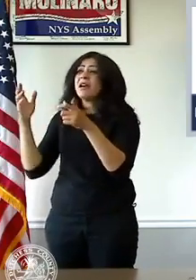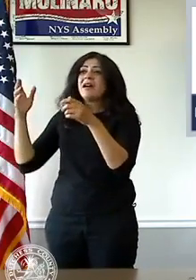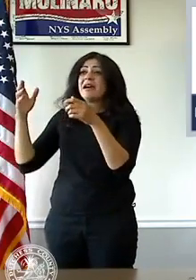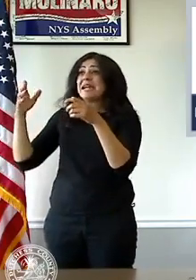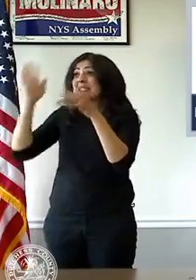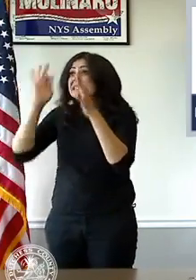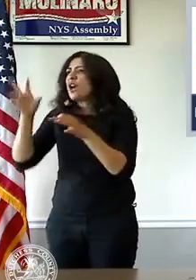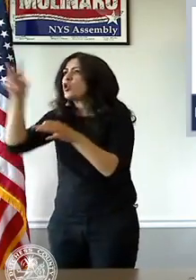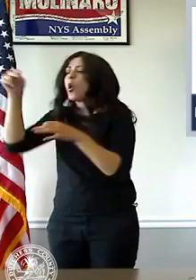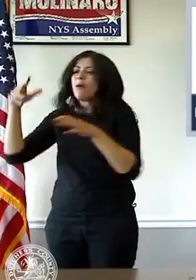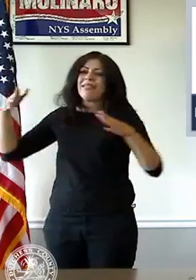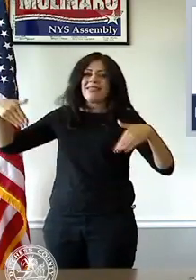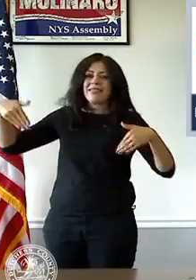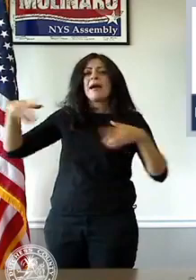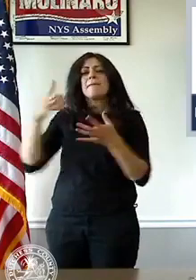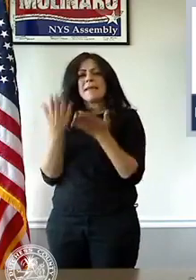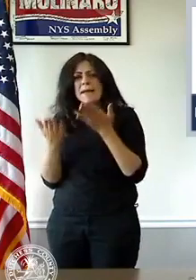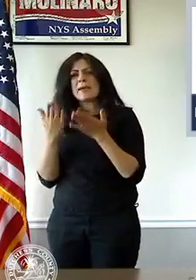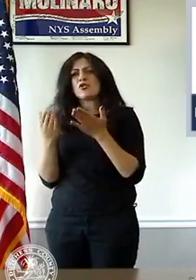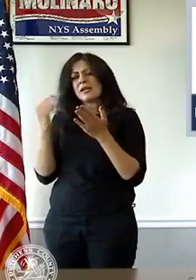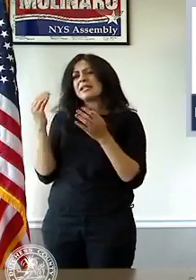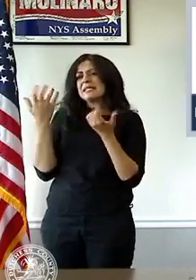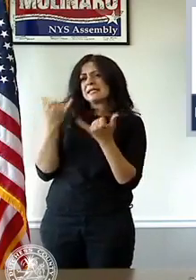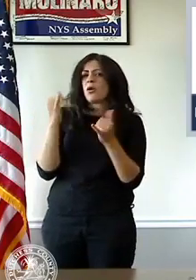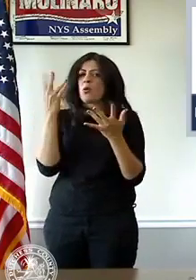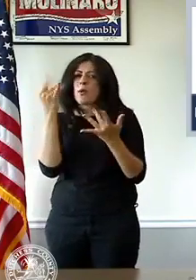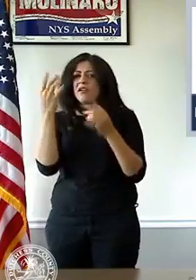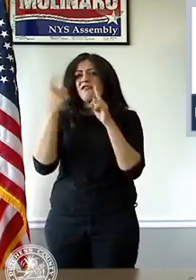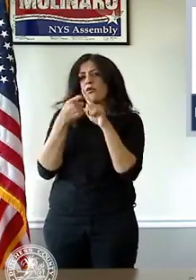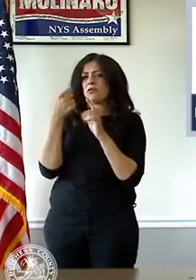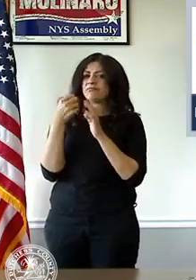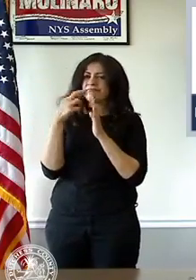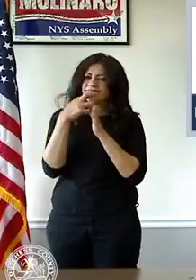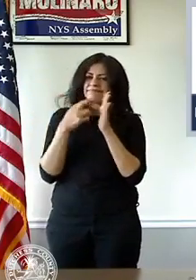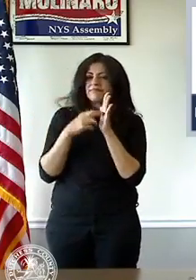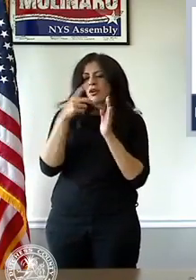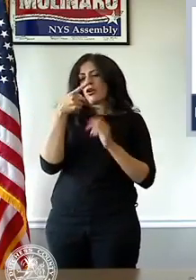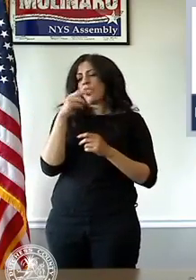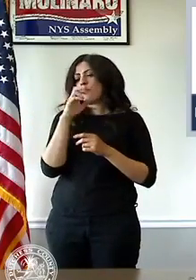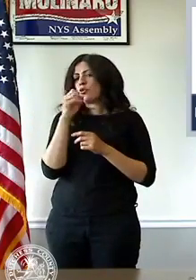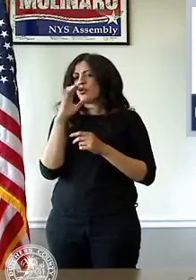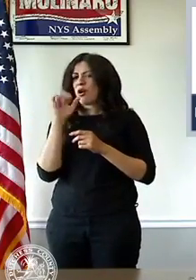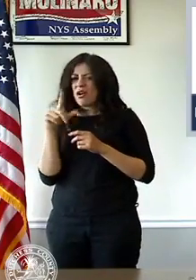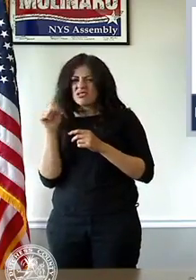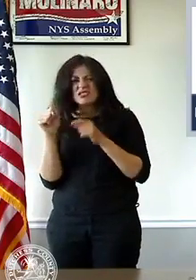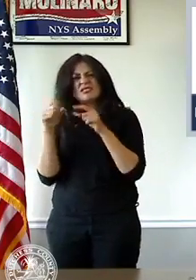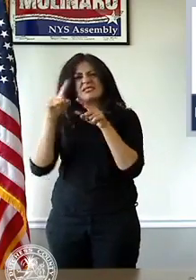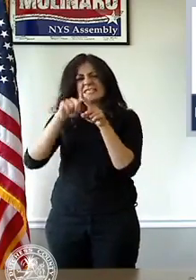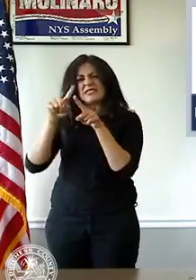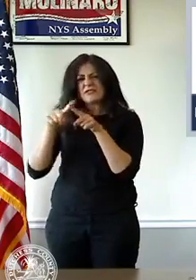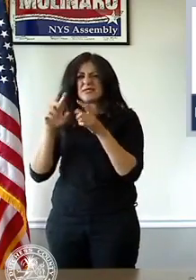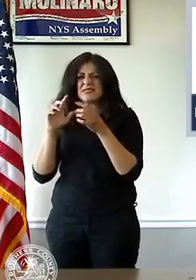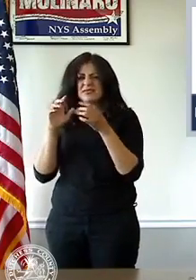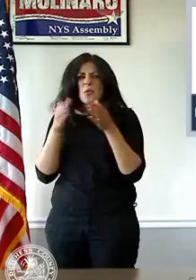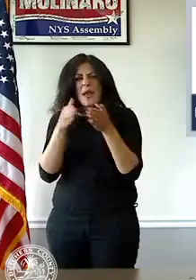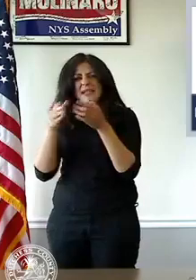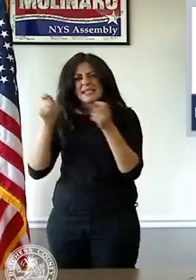until we know what the protocols will be. I think it's very, very important that we give people that opportunity if